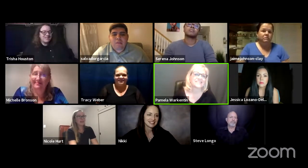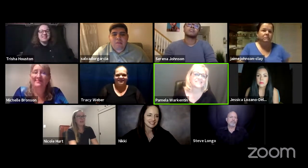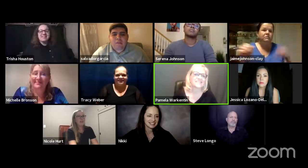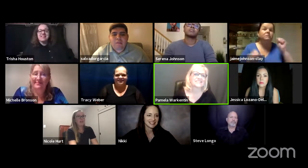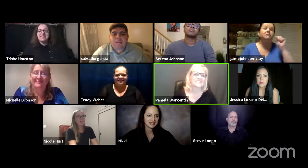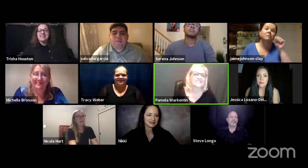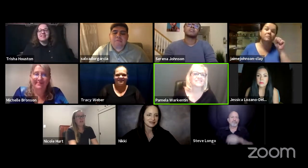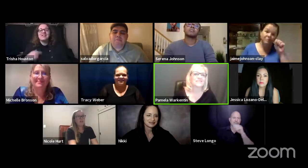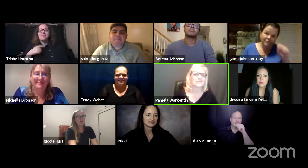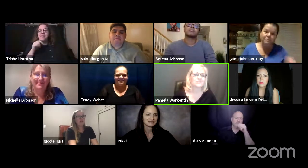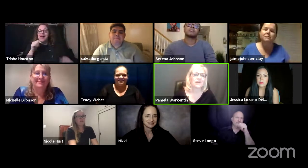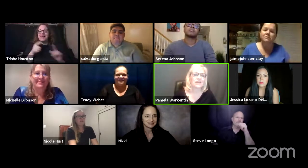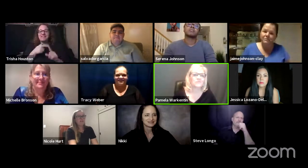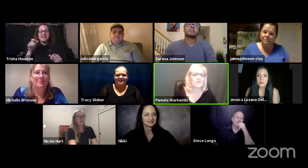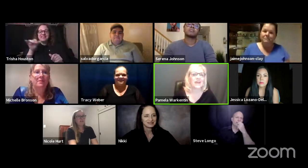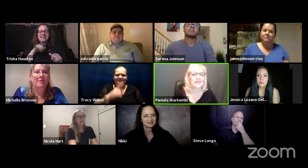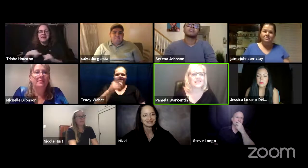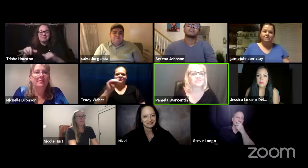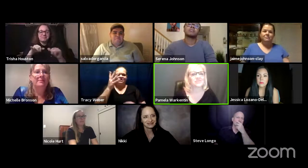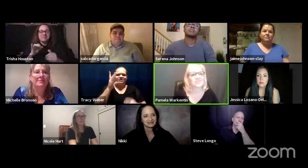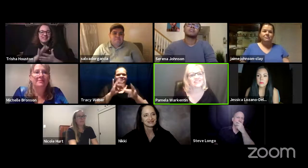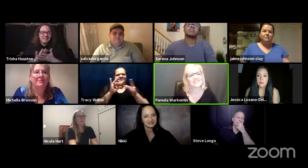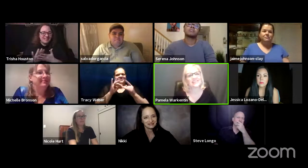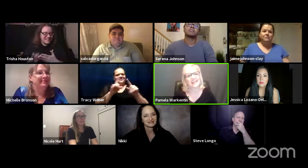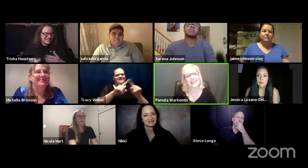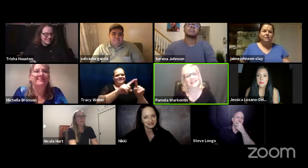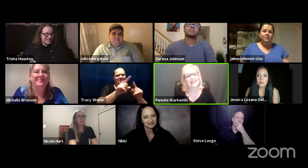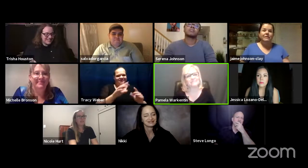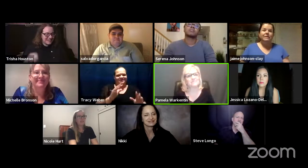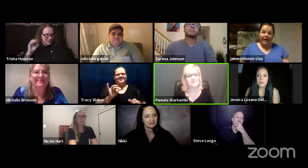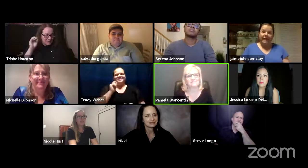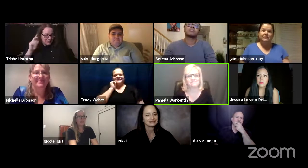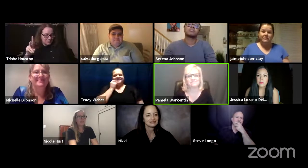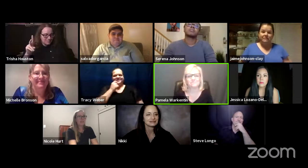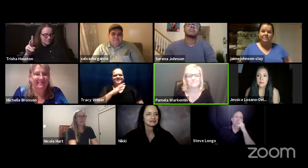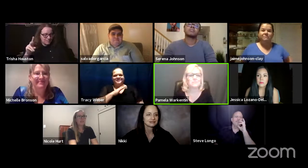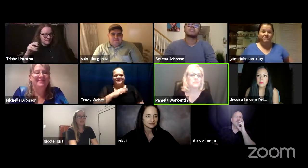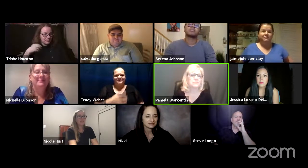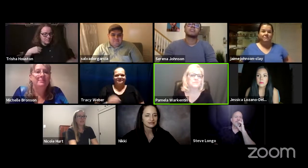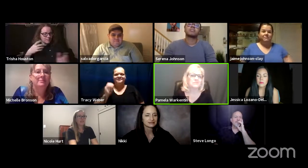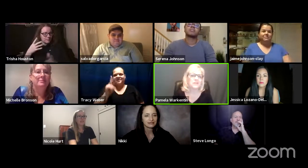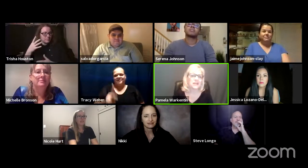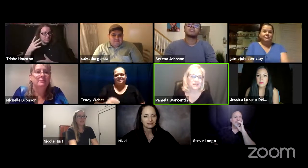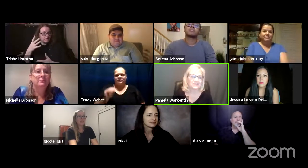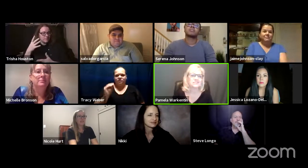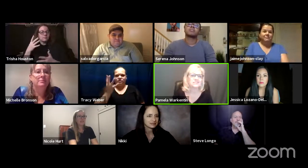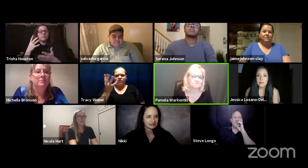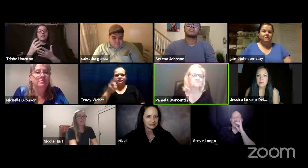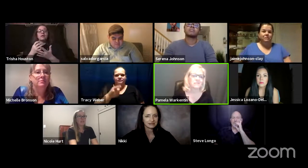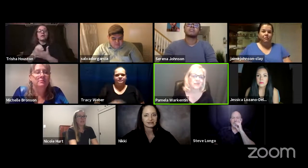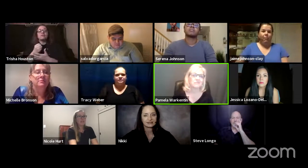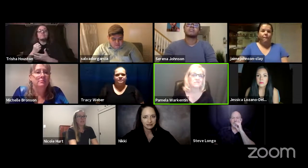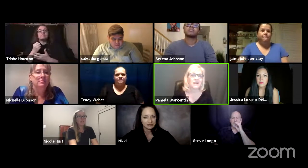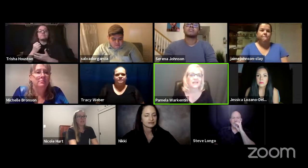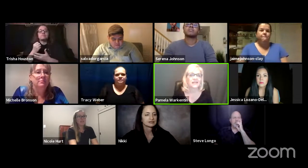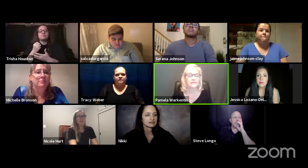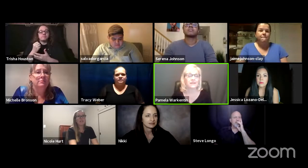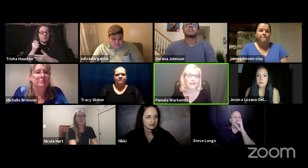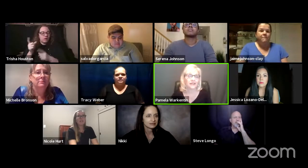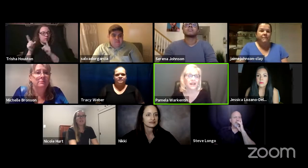Excellent. Thank you. Great variety, Tricia is saying. People from different areas of the valley and